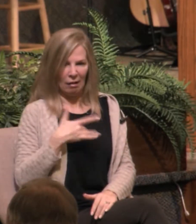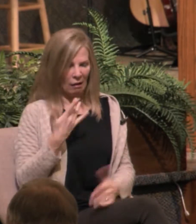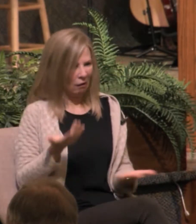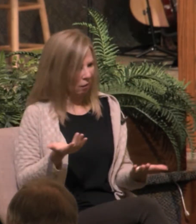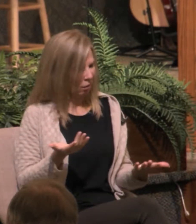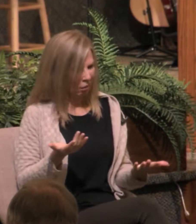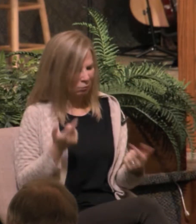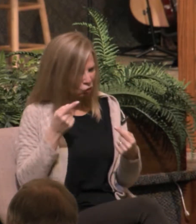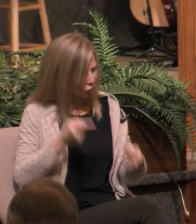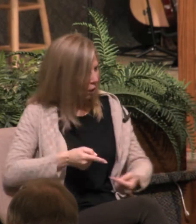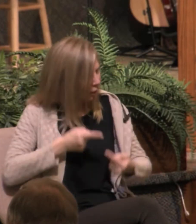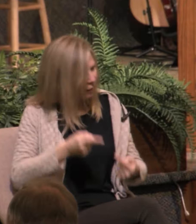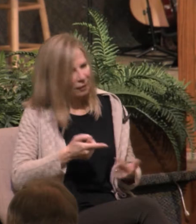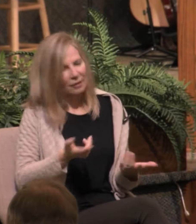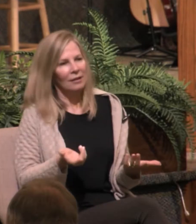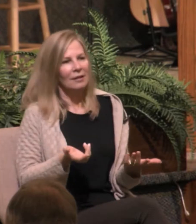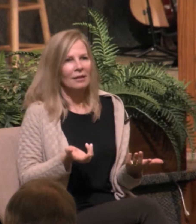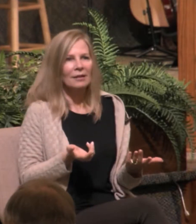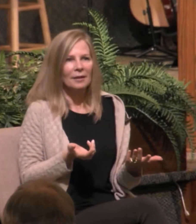struggling.